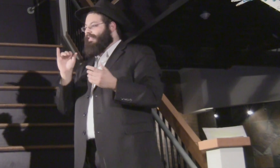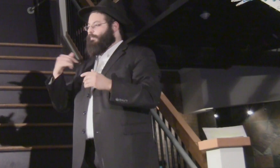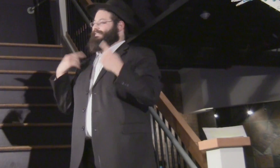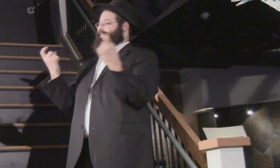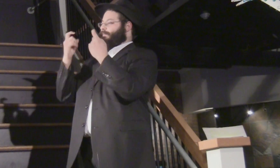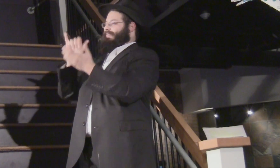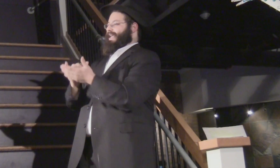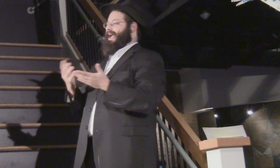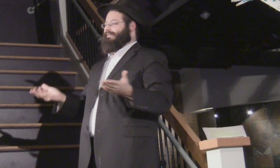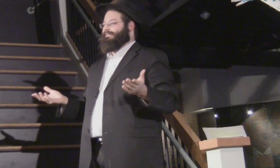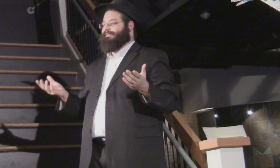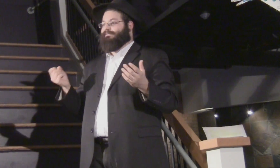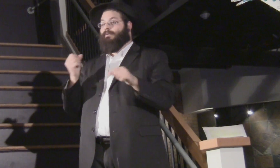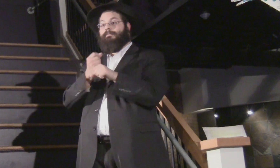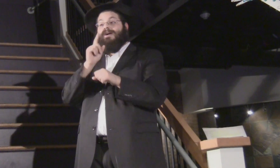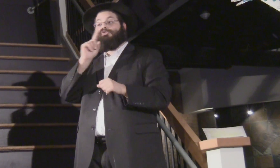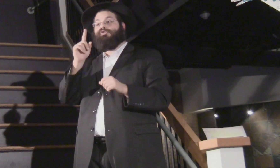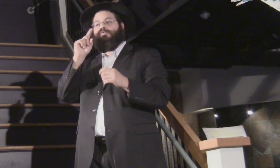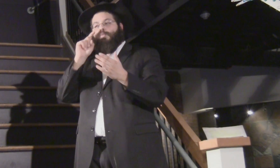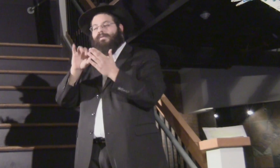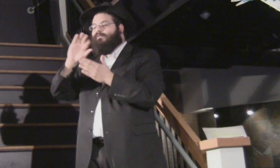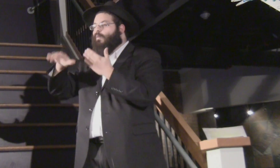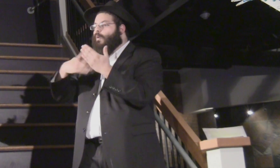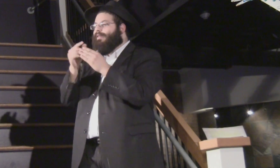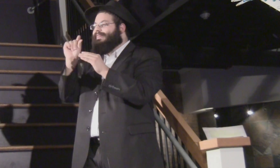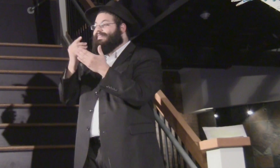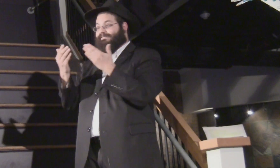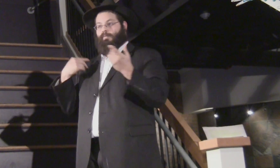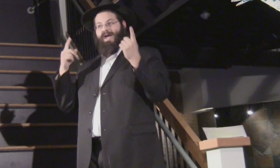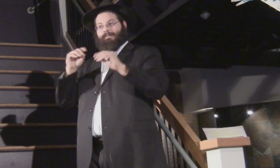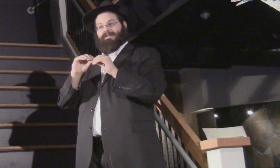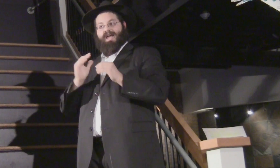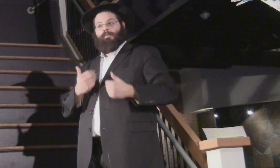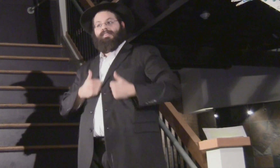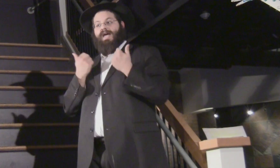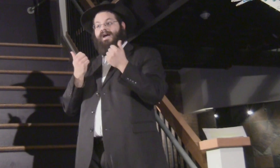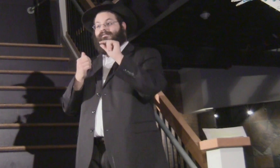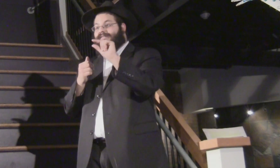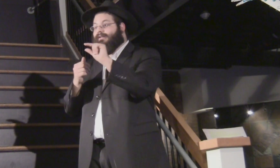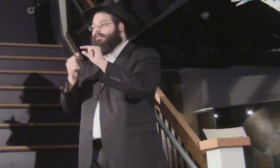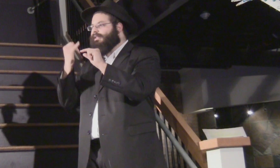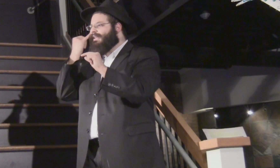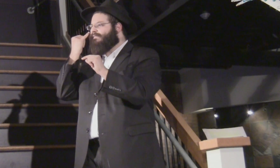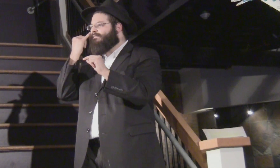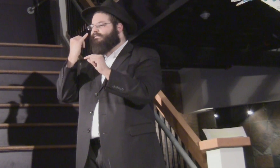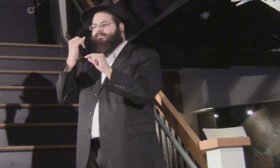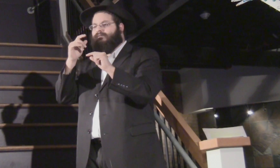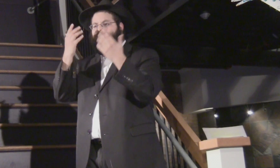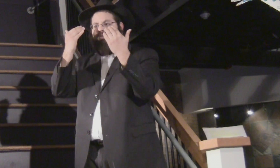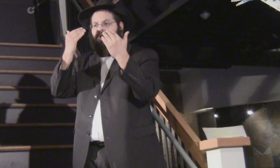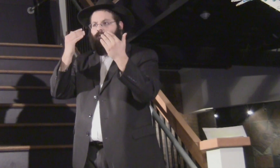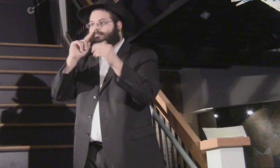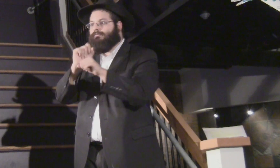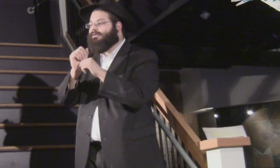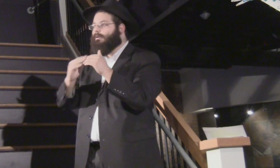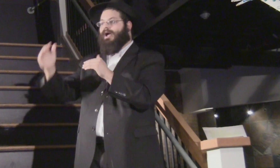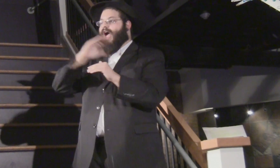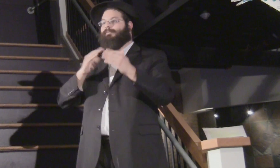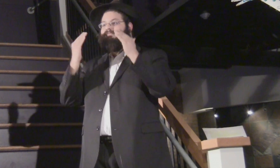unfortunately that didn't happen with my car, but that's why we're here to celebrate this. All the little things that happen in our lives, you know, if something, oh, I forgot